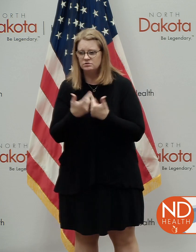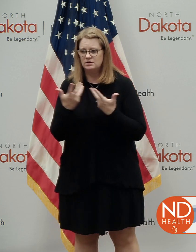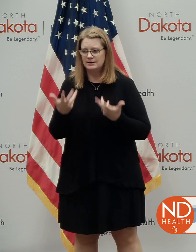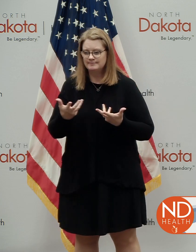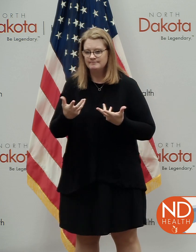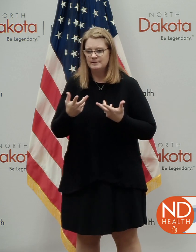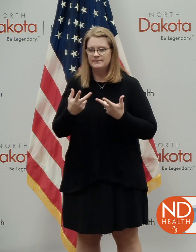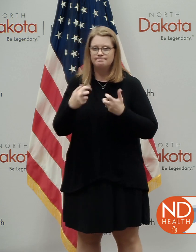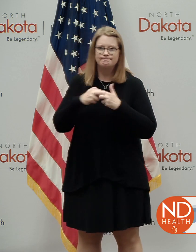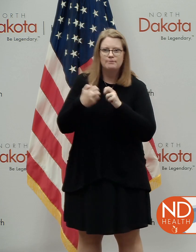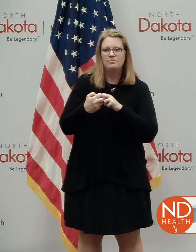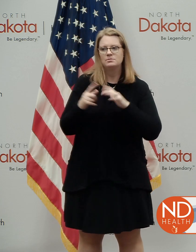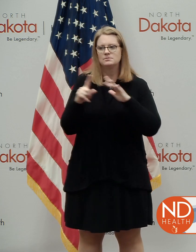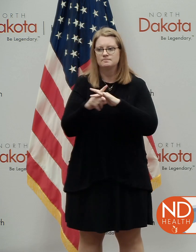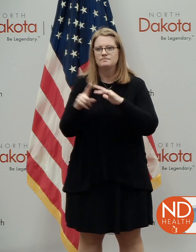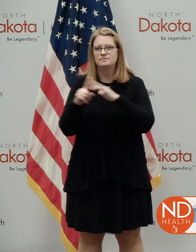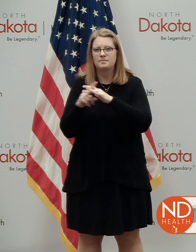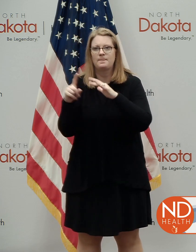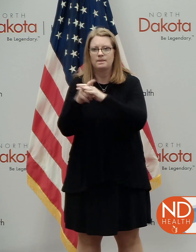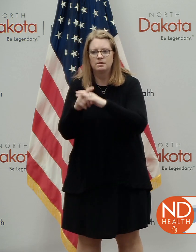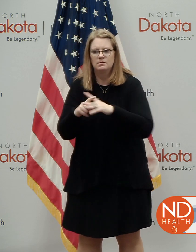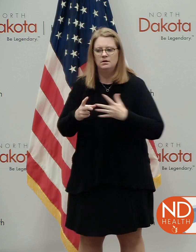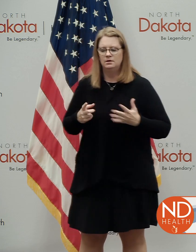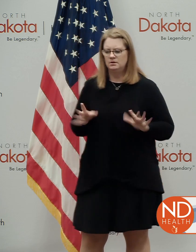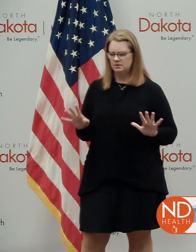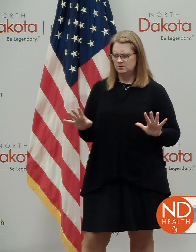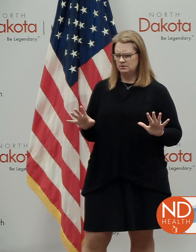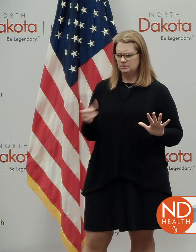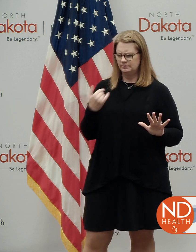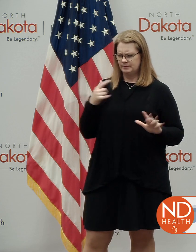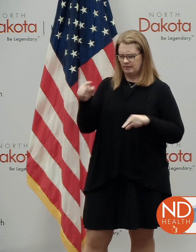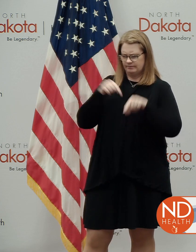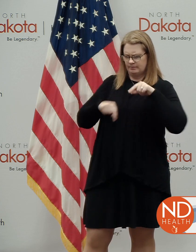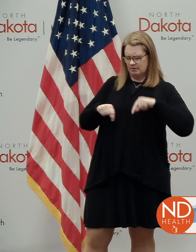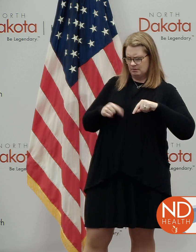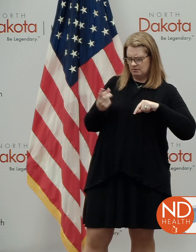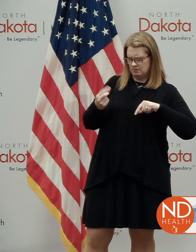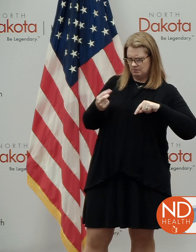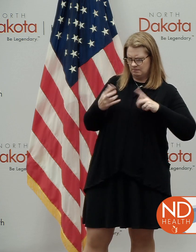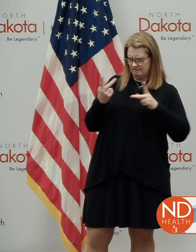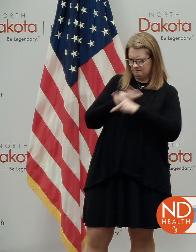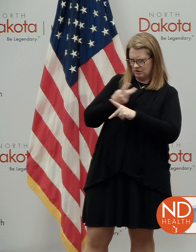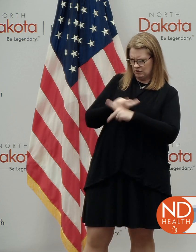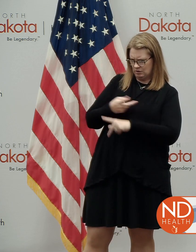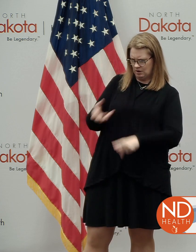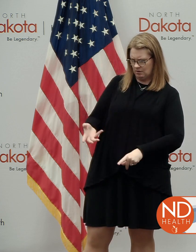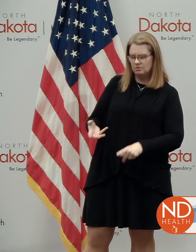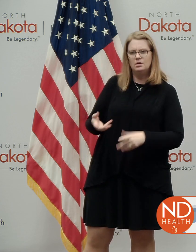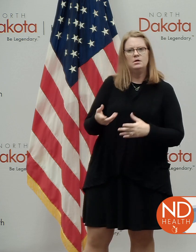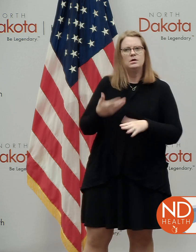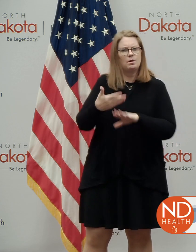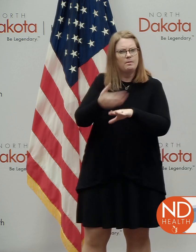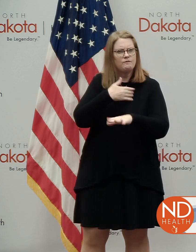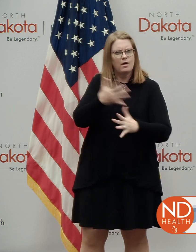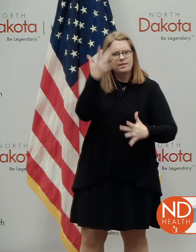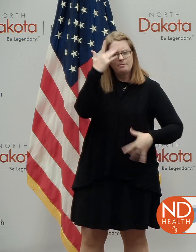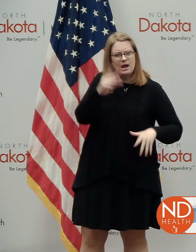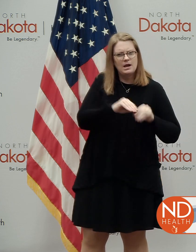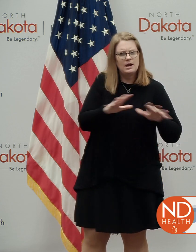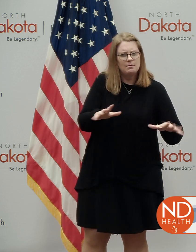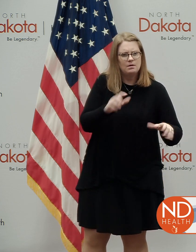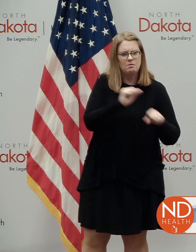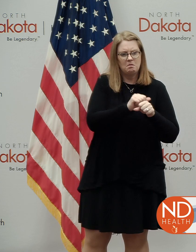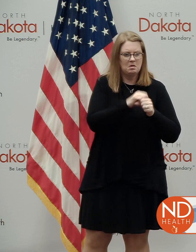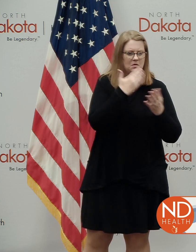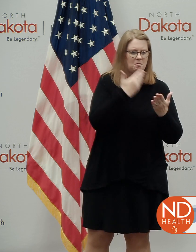potential obstacles, we've always figured it out. We work together well pre-pandemic, and I think we work together